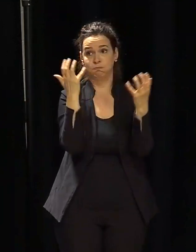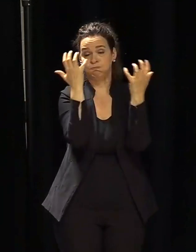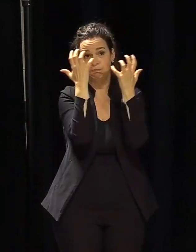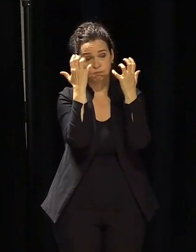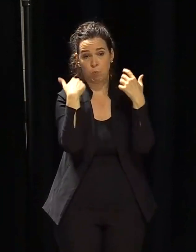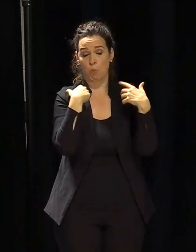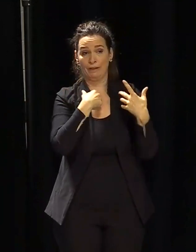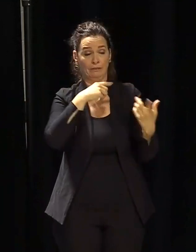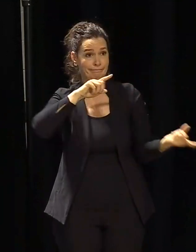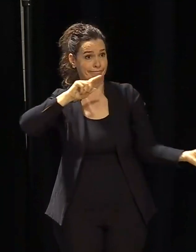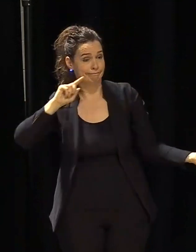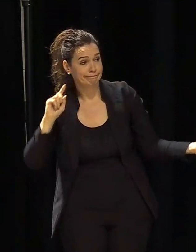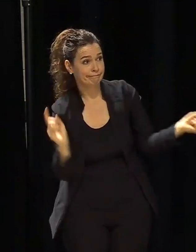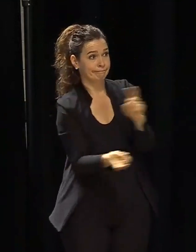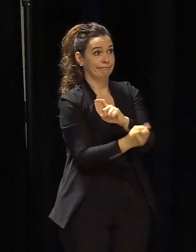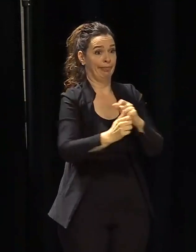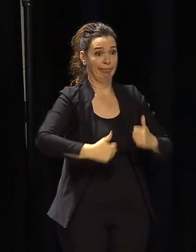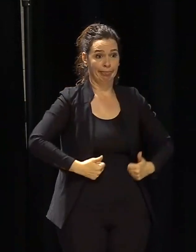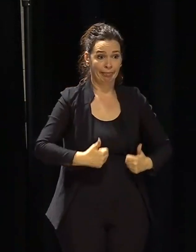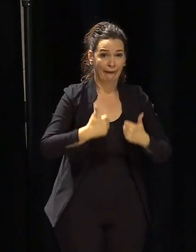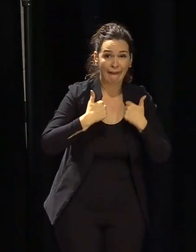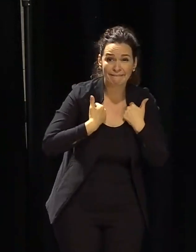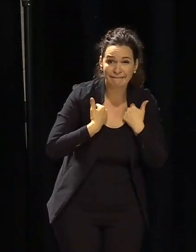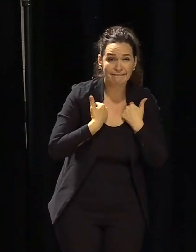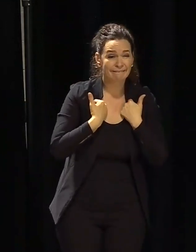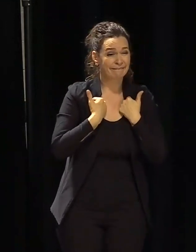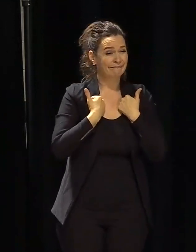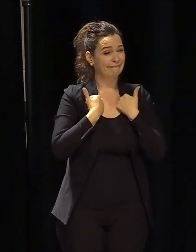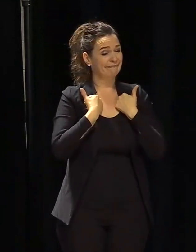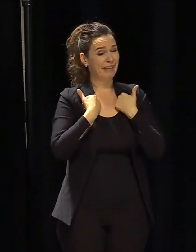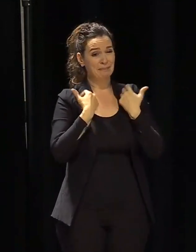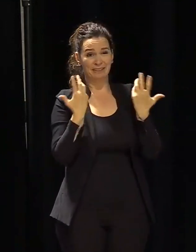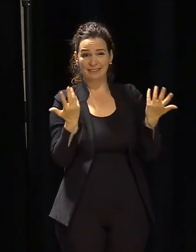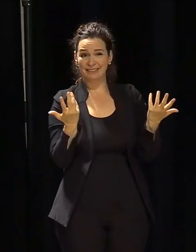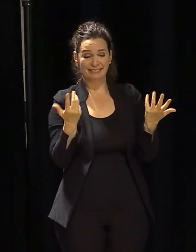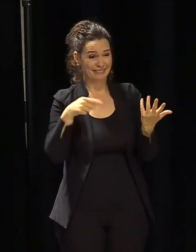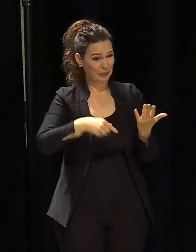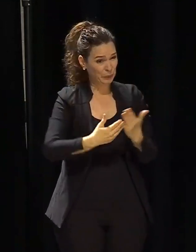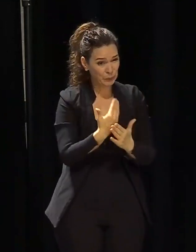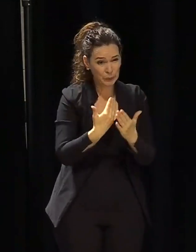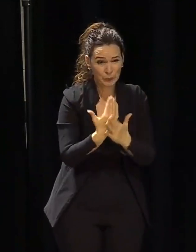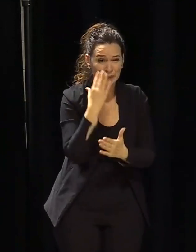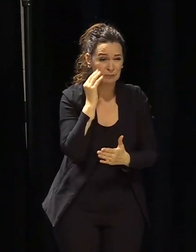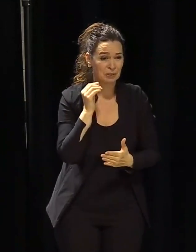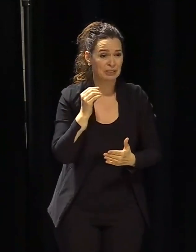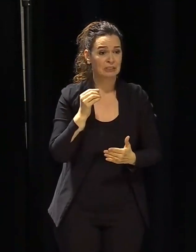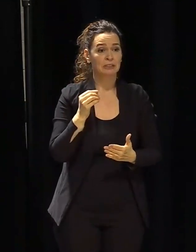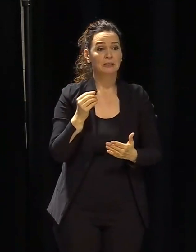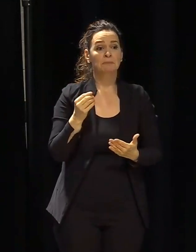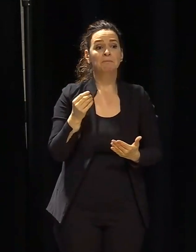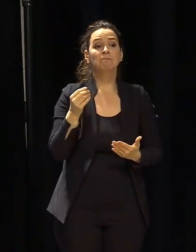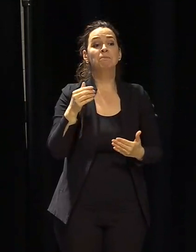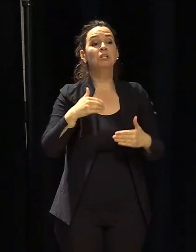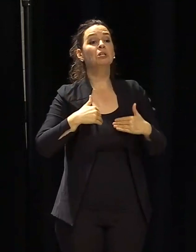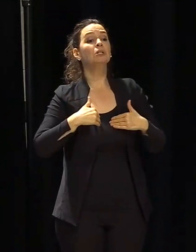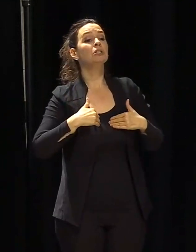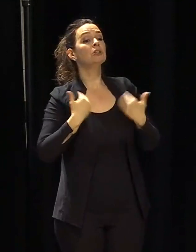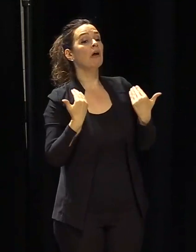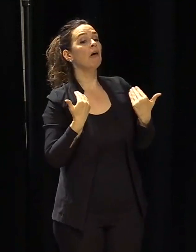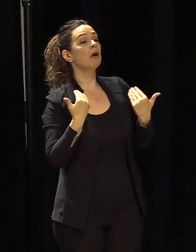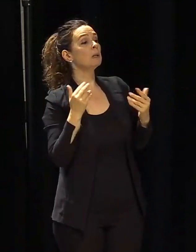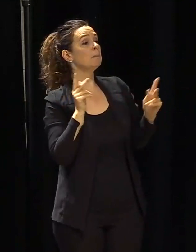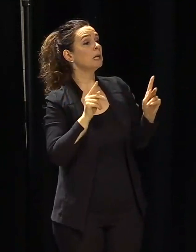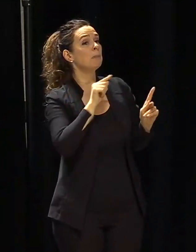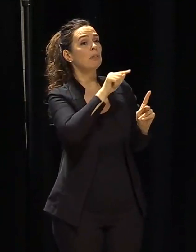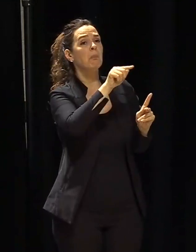you have a certain demographic and you get sick, you respond better. And then we know if you have a different demographic and you get sick,